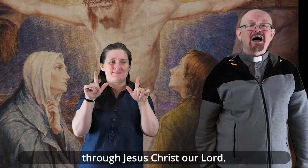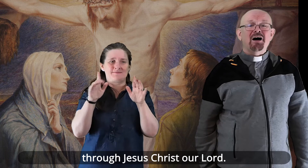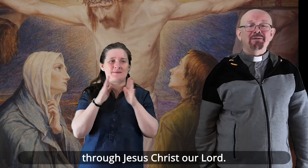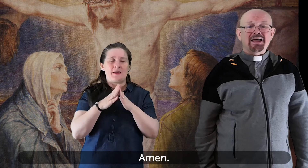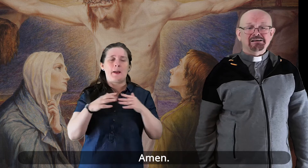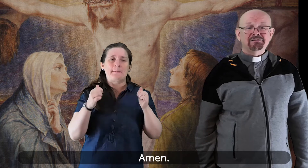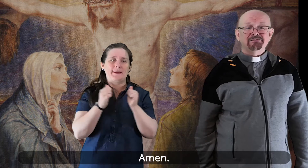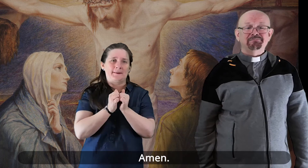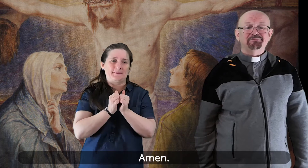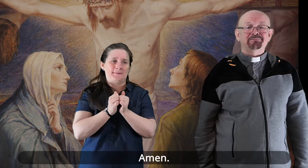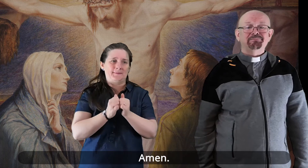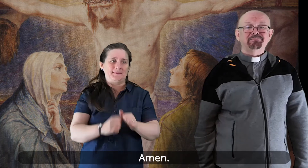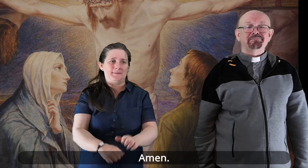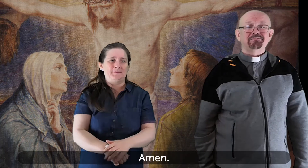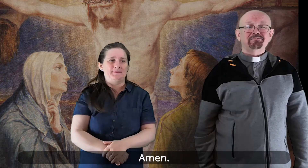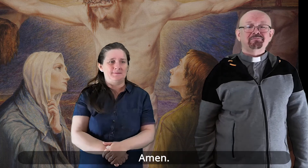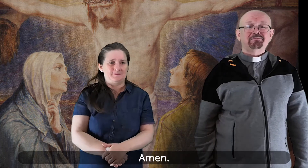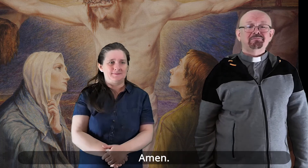Amen.